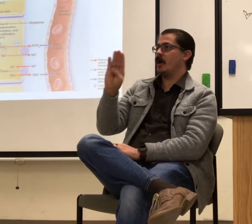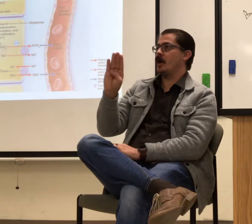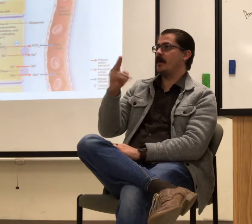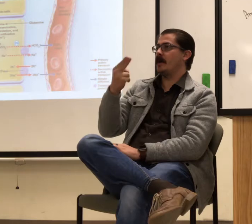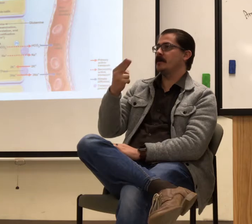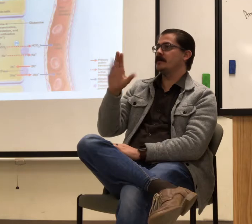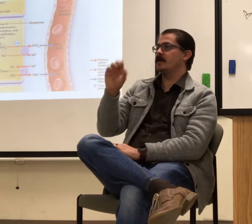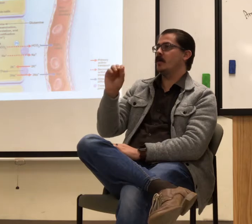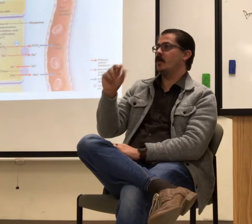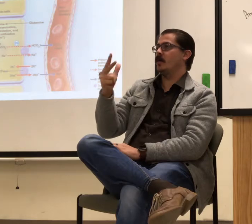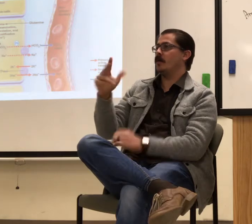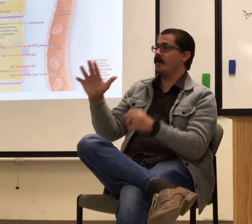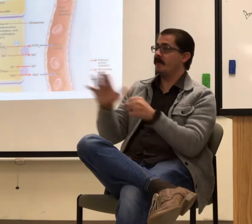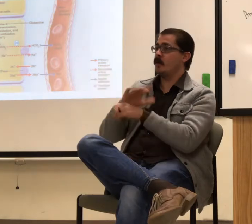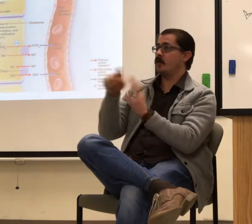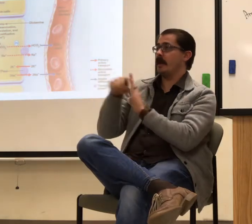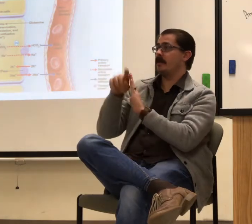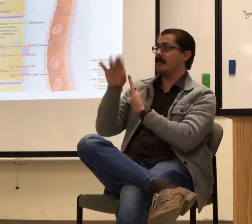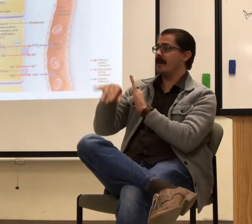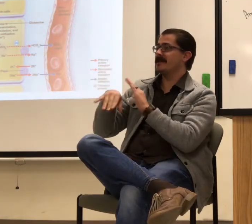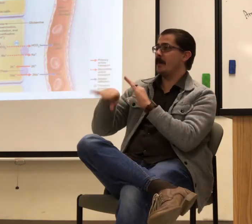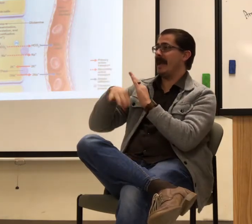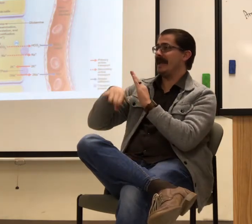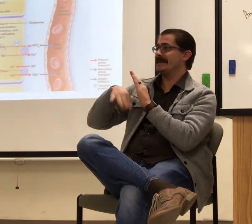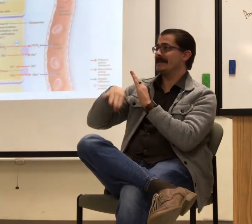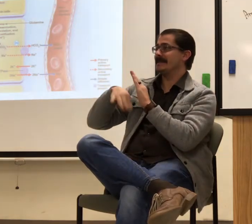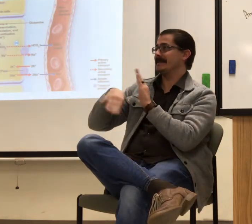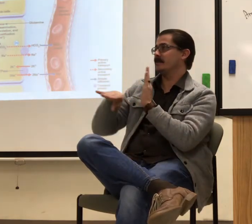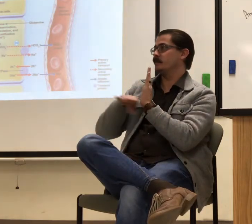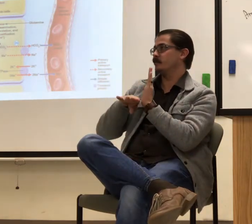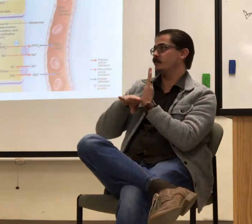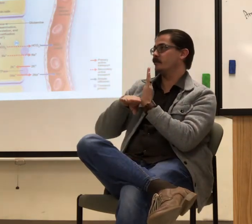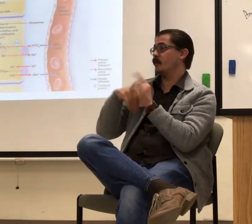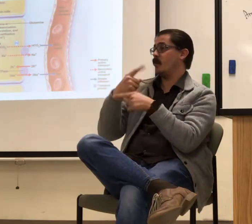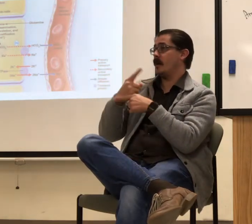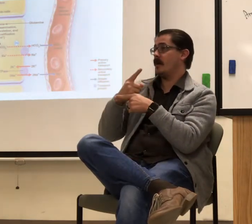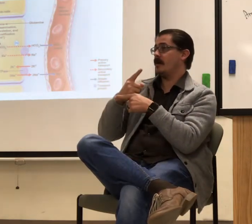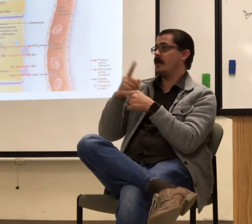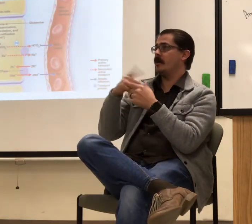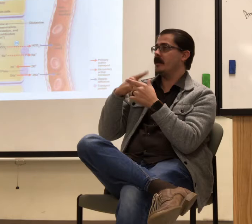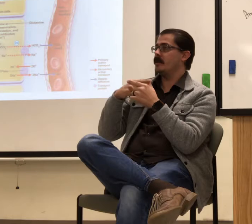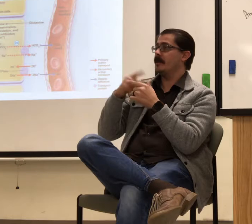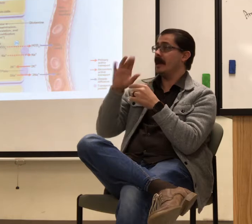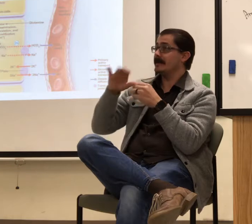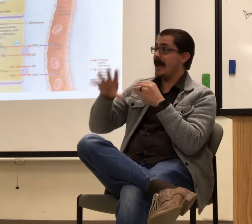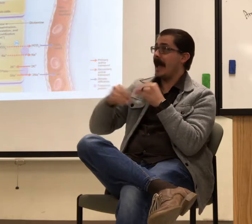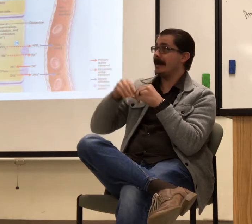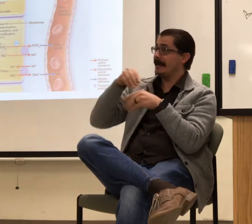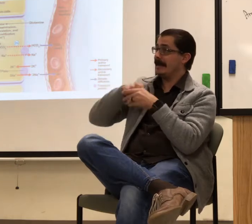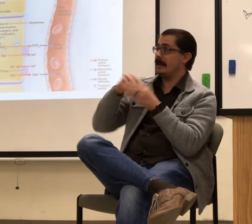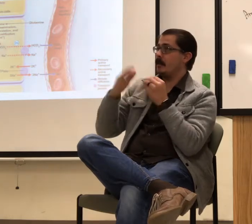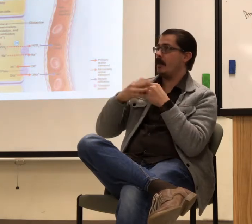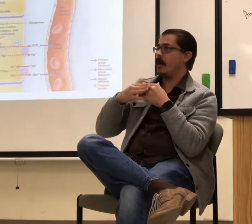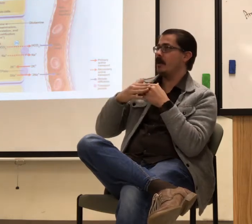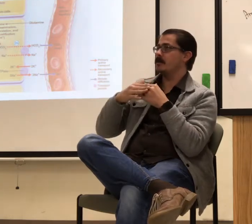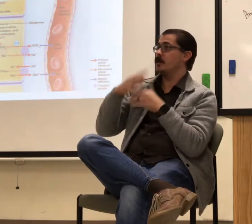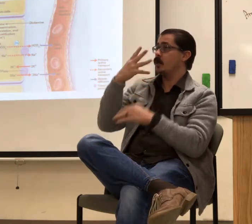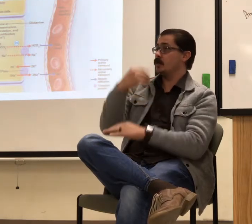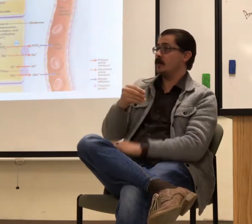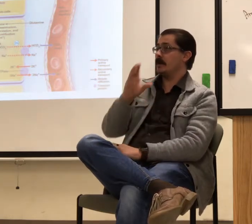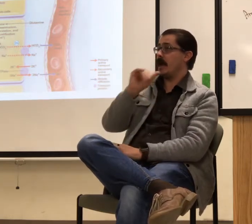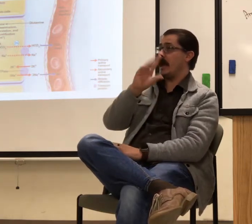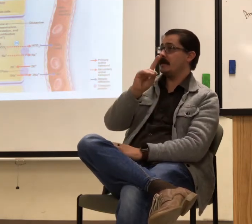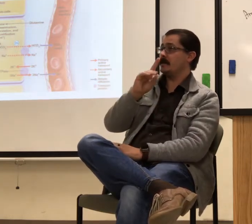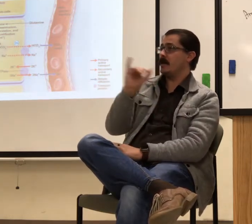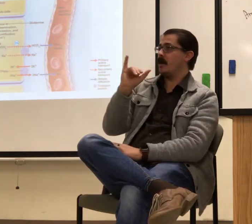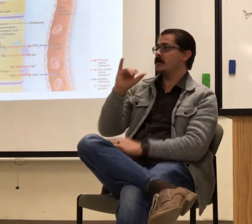HCO3 with a full negative charge. That's your base, right? And you're putting that in the blood. So not only are you excreting acid, you're